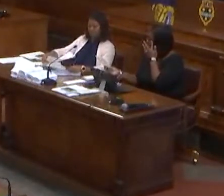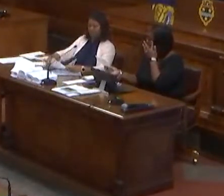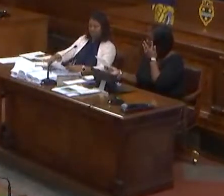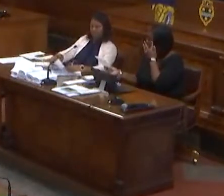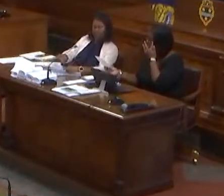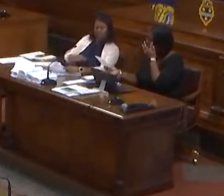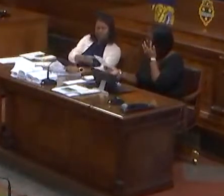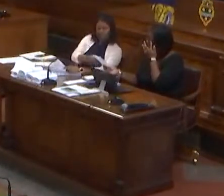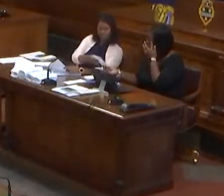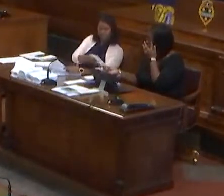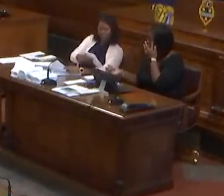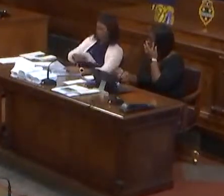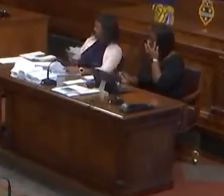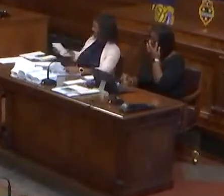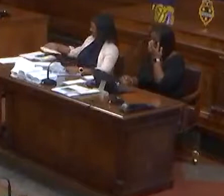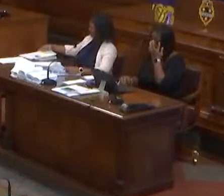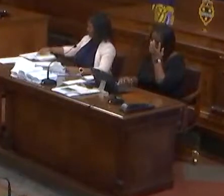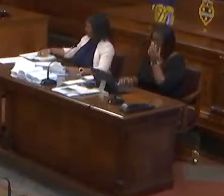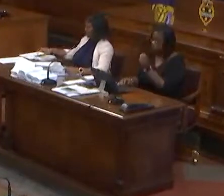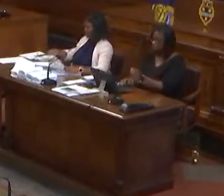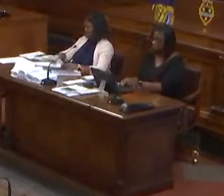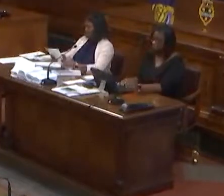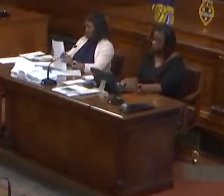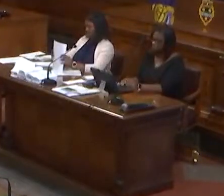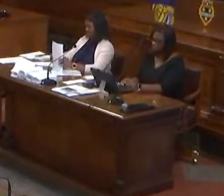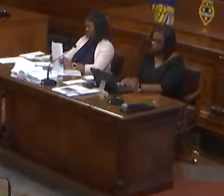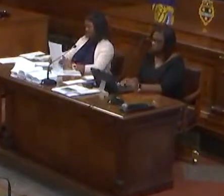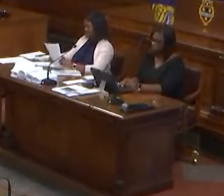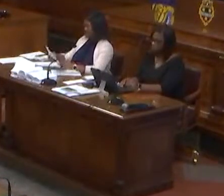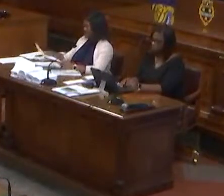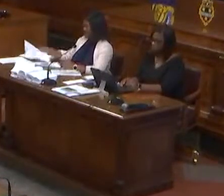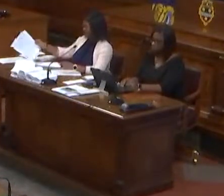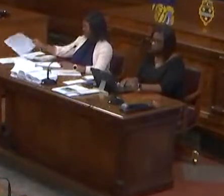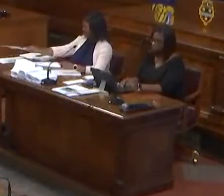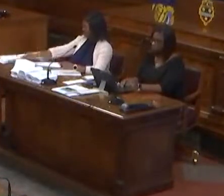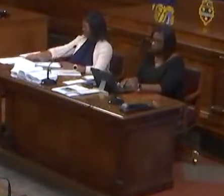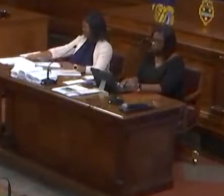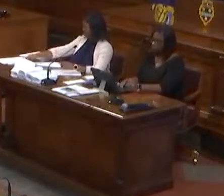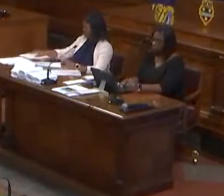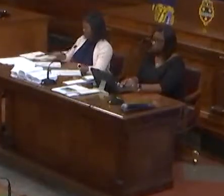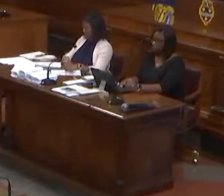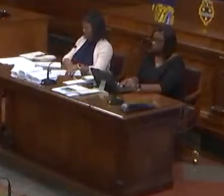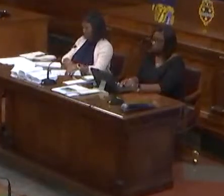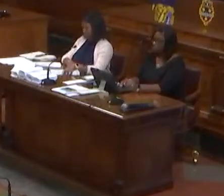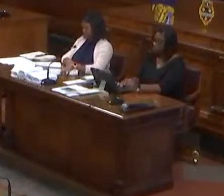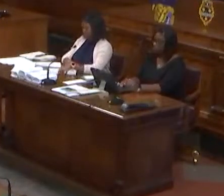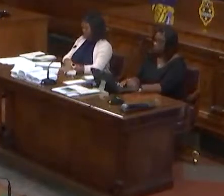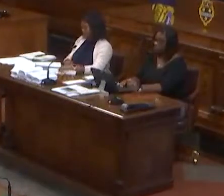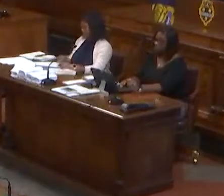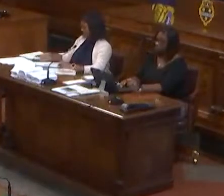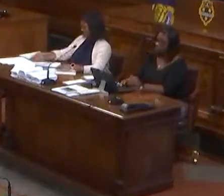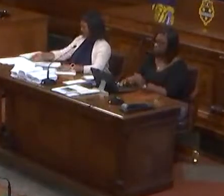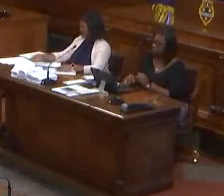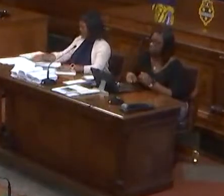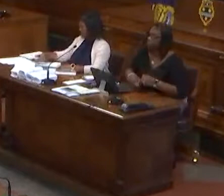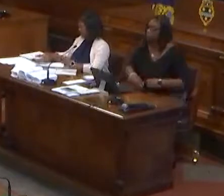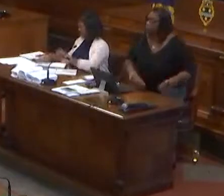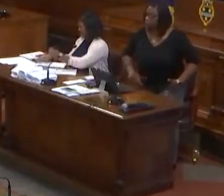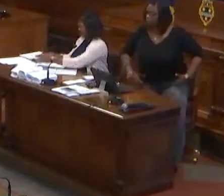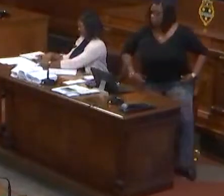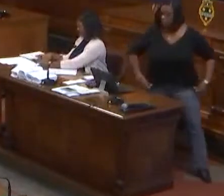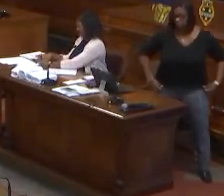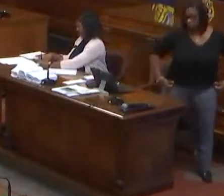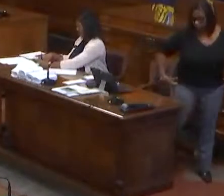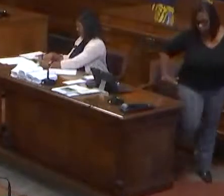required number of votes are finally passed. Our next committee is our Committee on Public Safety Services. Our chair is Councilman R.